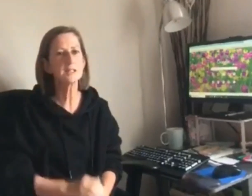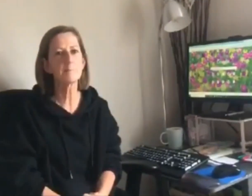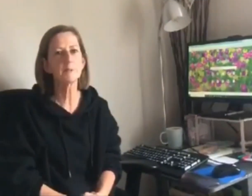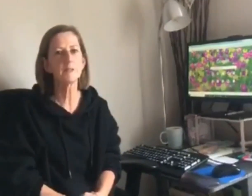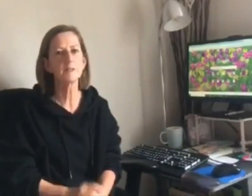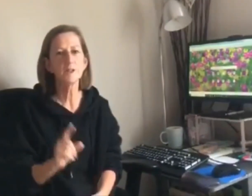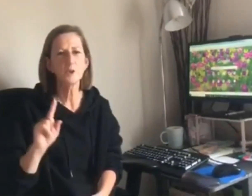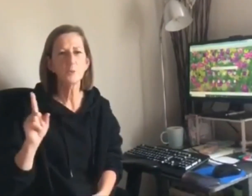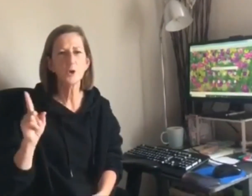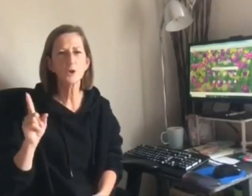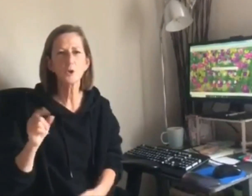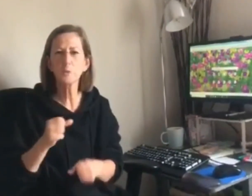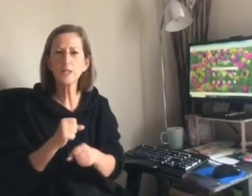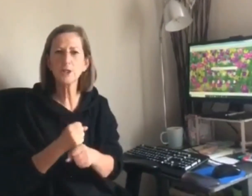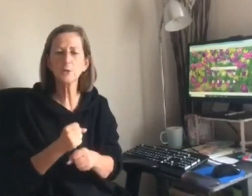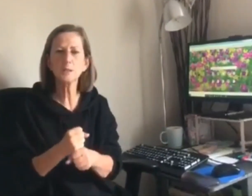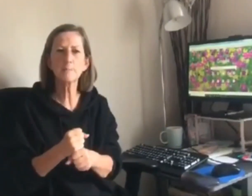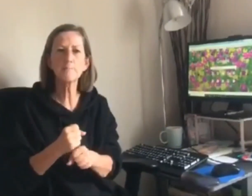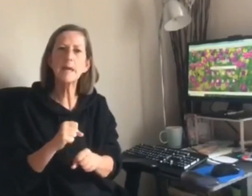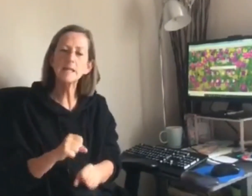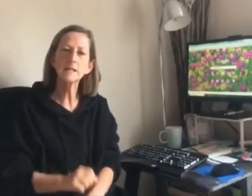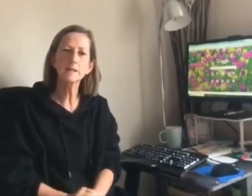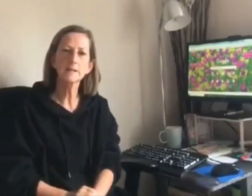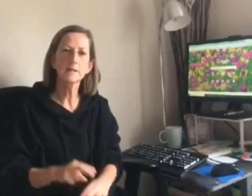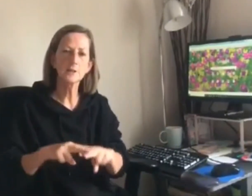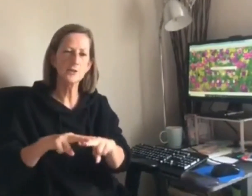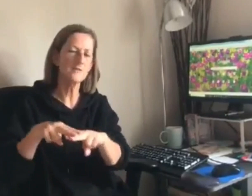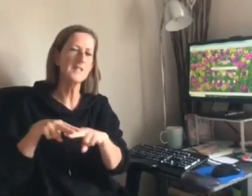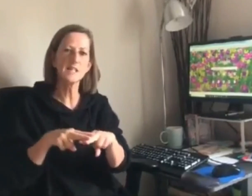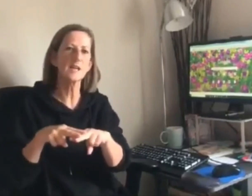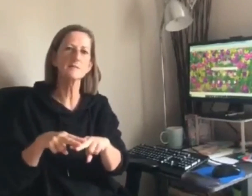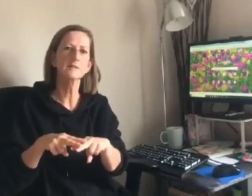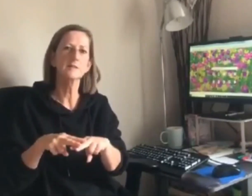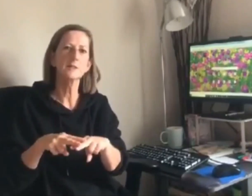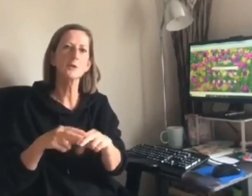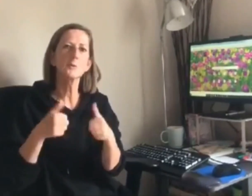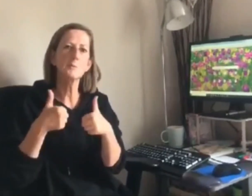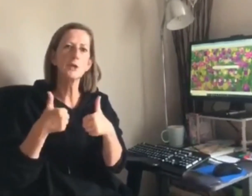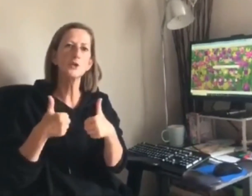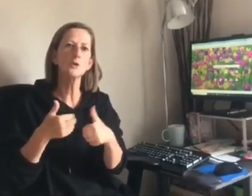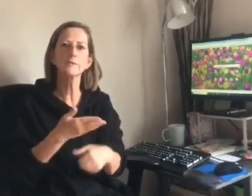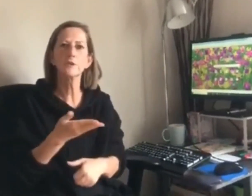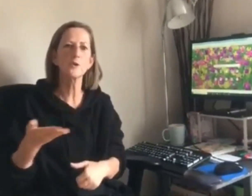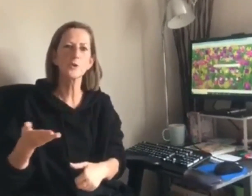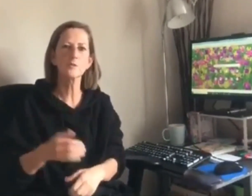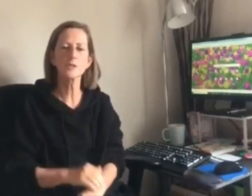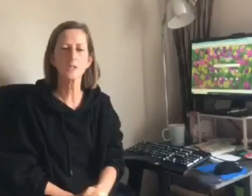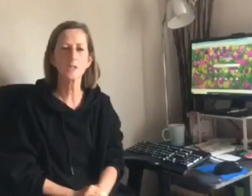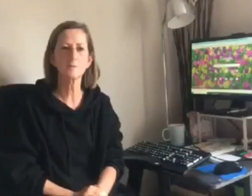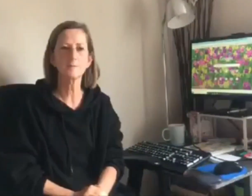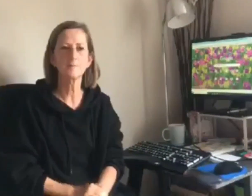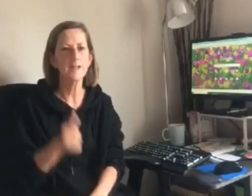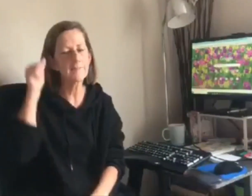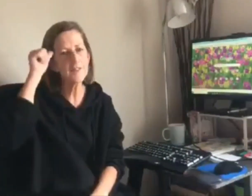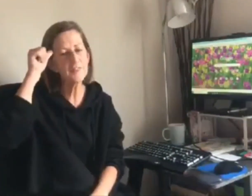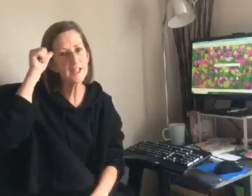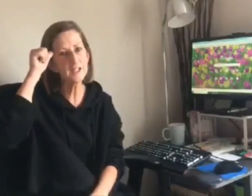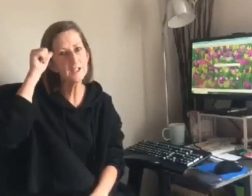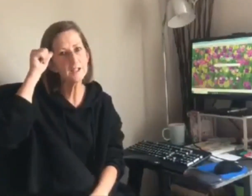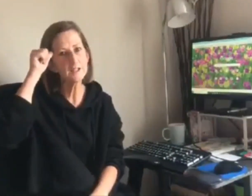assembly, what could we do to make another video that would be good for all of us to do? Have a think,